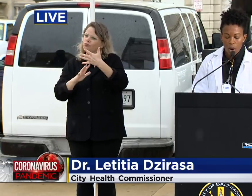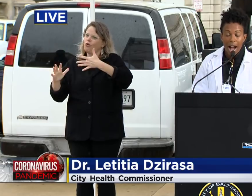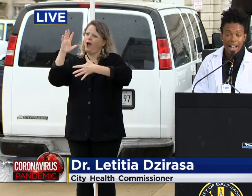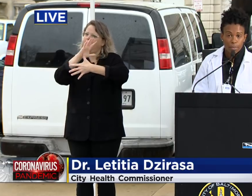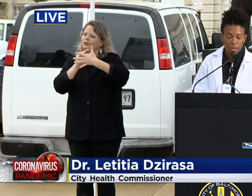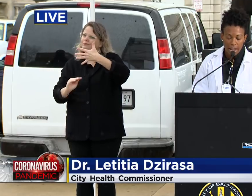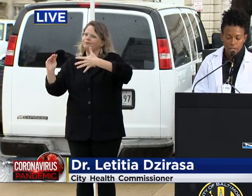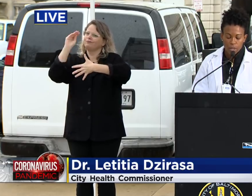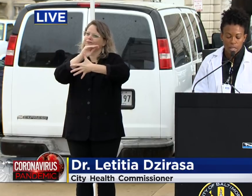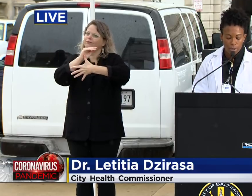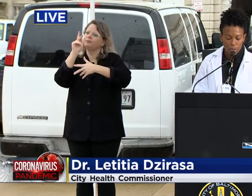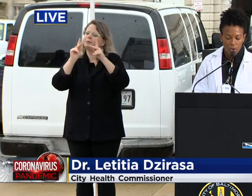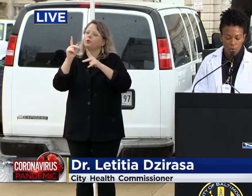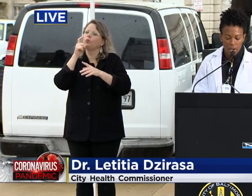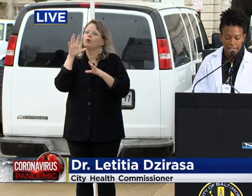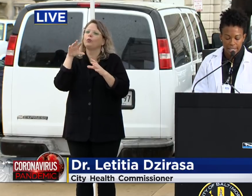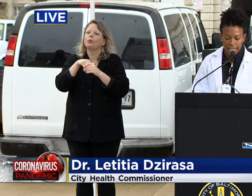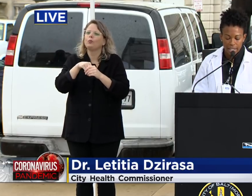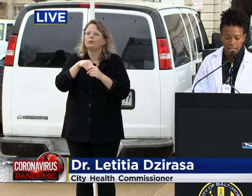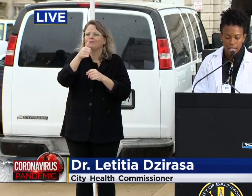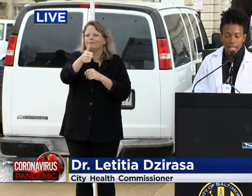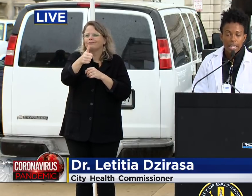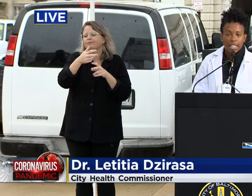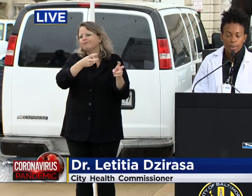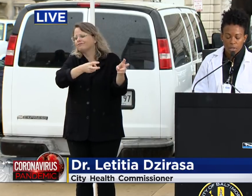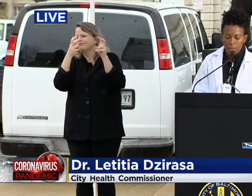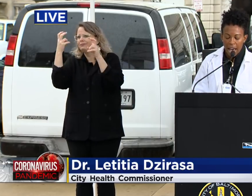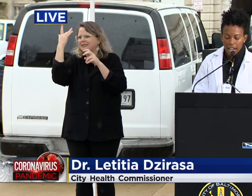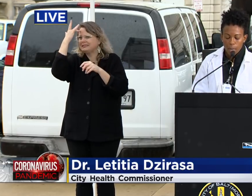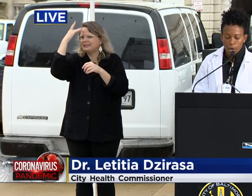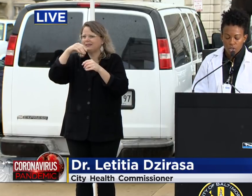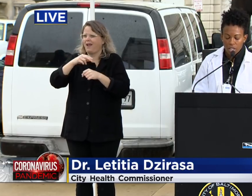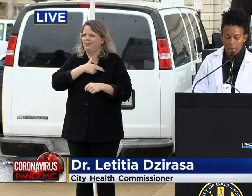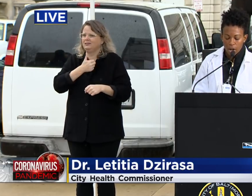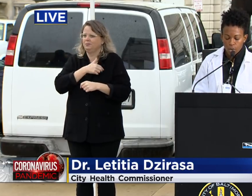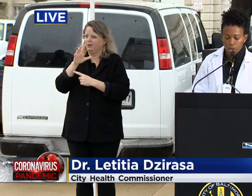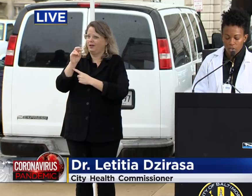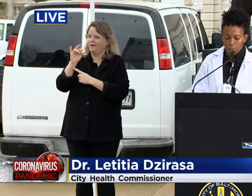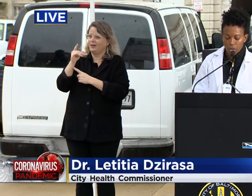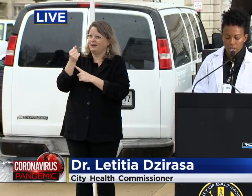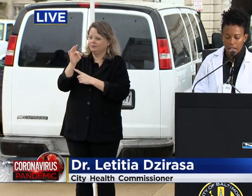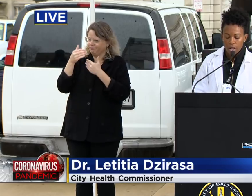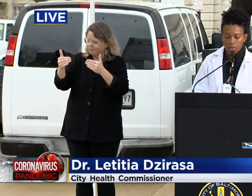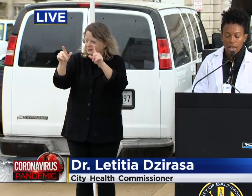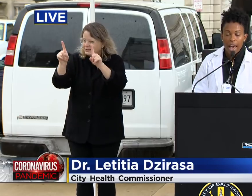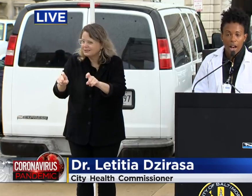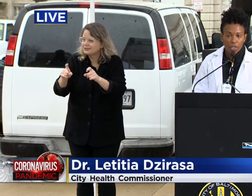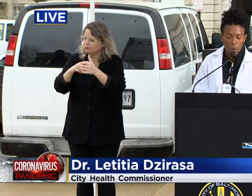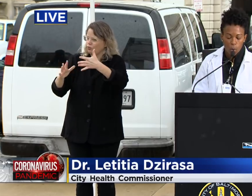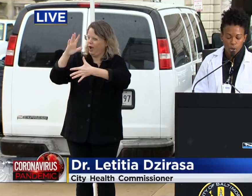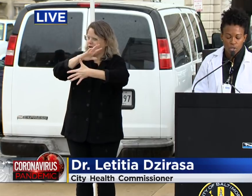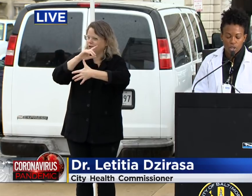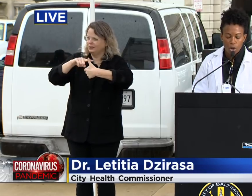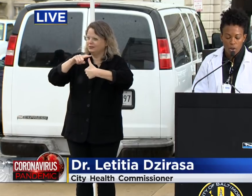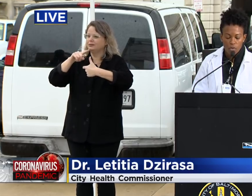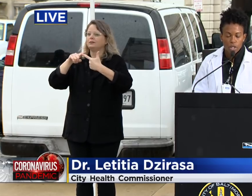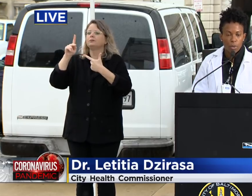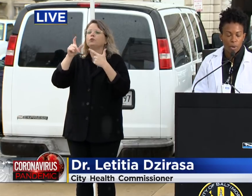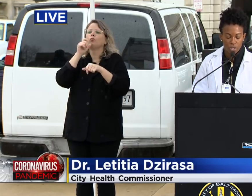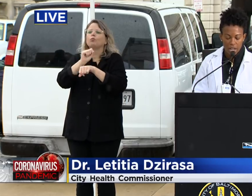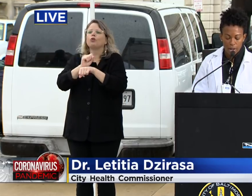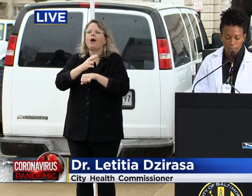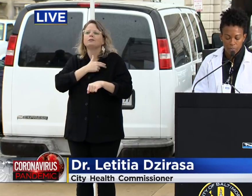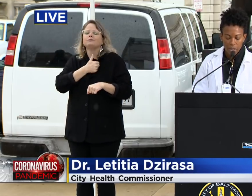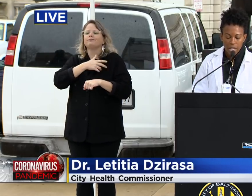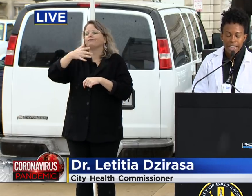residents who are hospitalized with symptoms of COVID-19, symptomatic emergency medical service personnel, healthcare workers and law